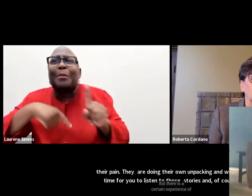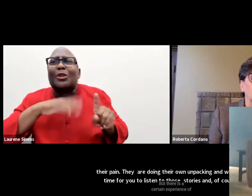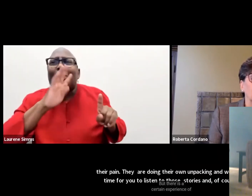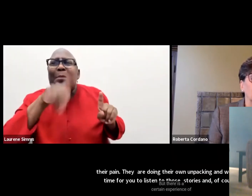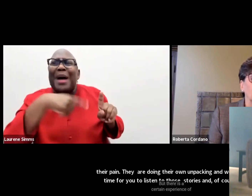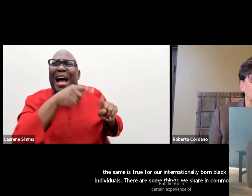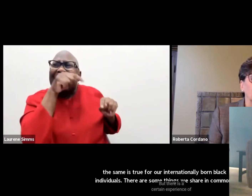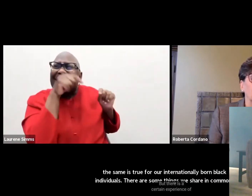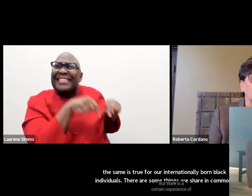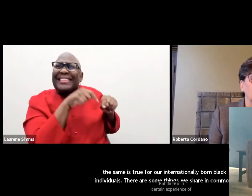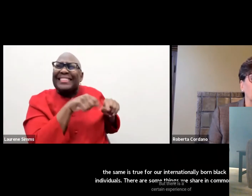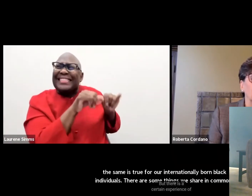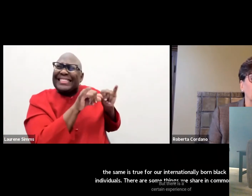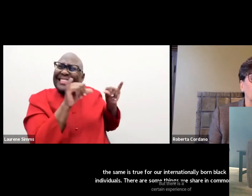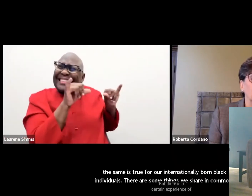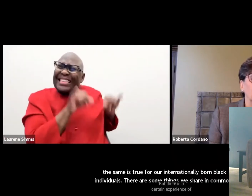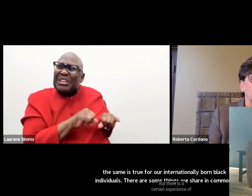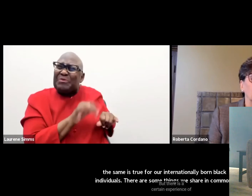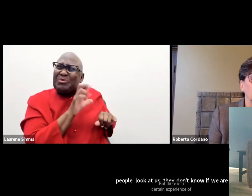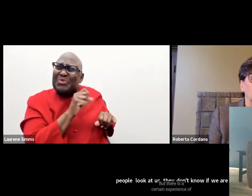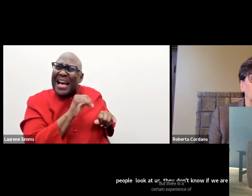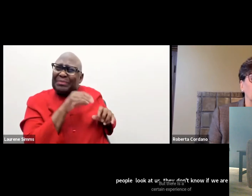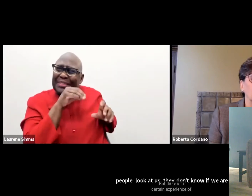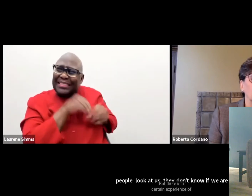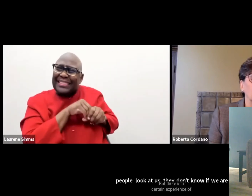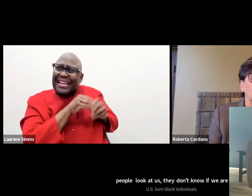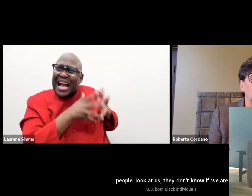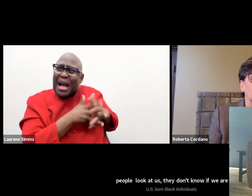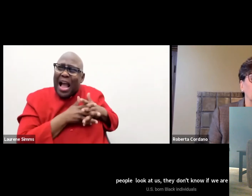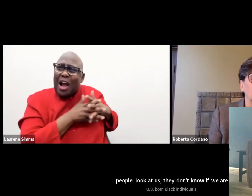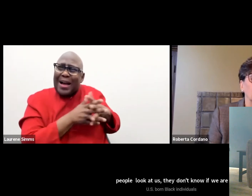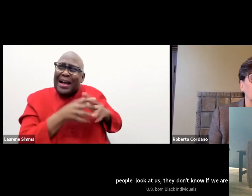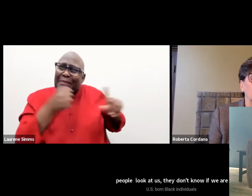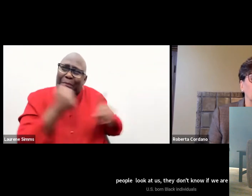superficially our race. But there is certain experience of